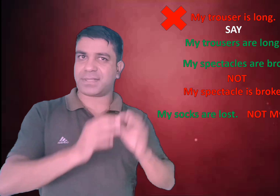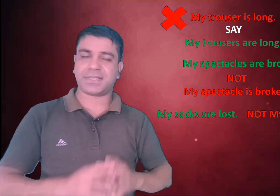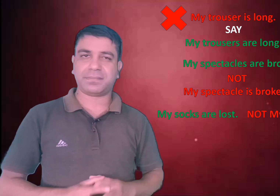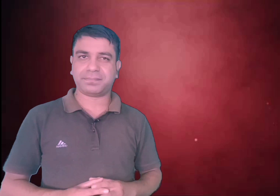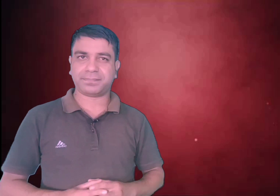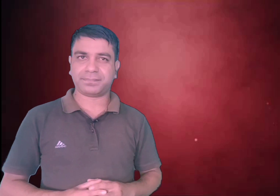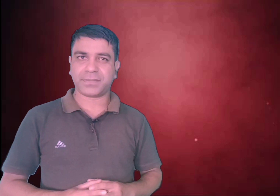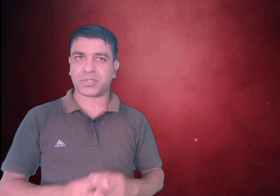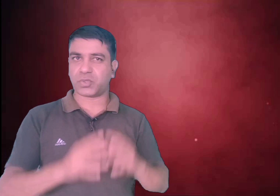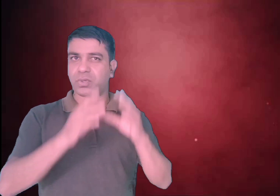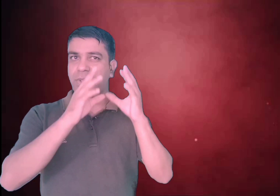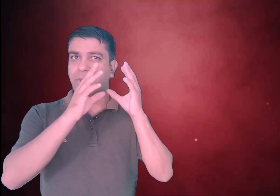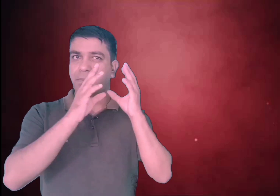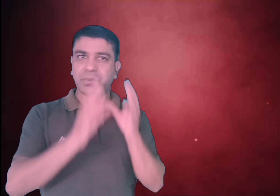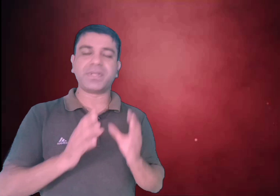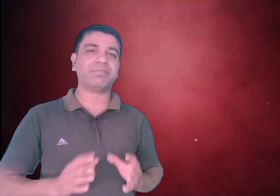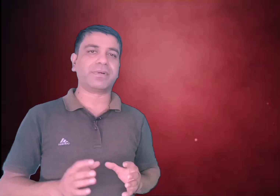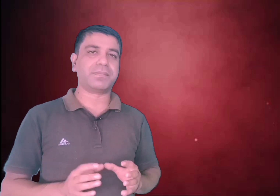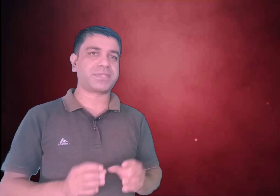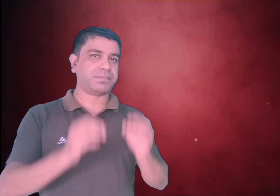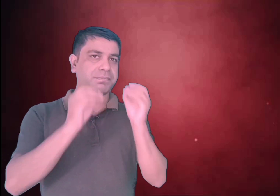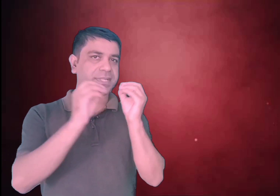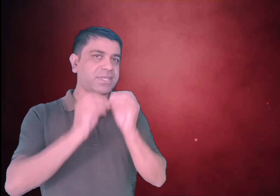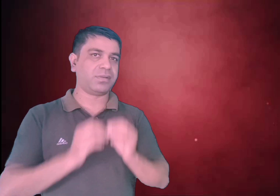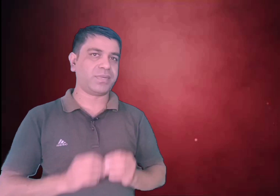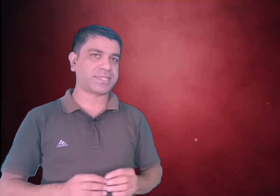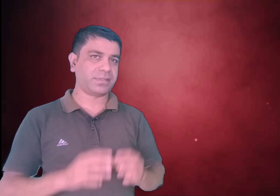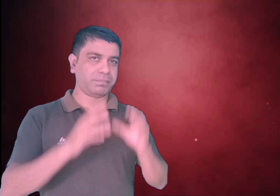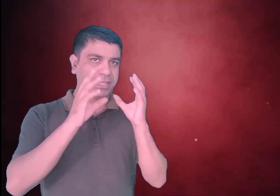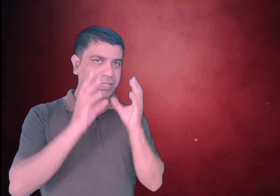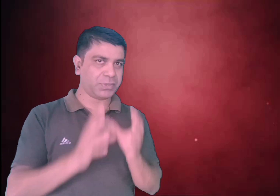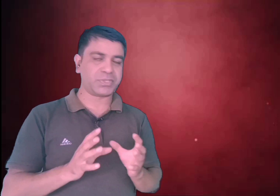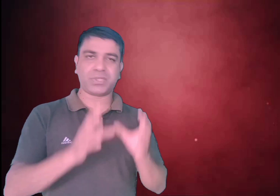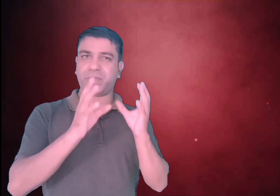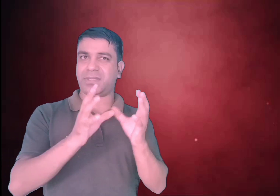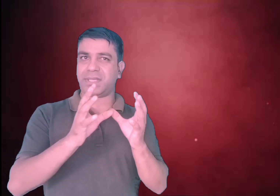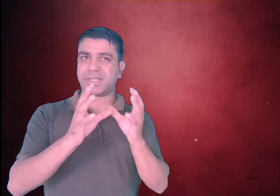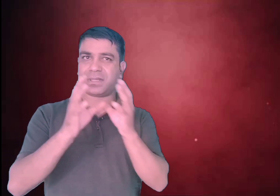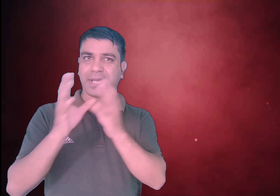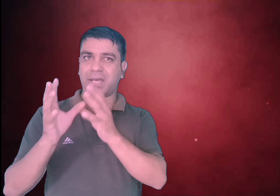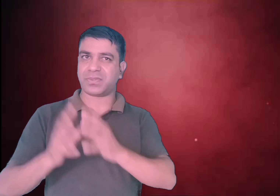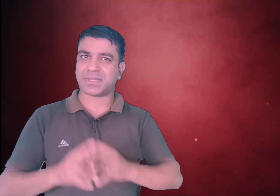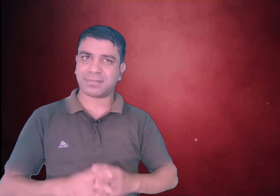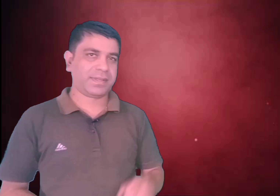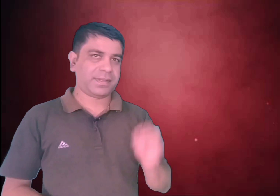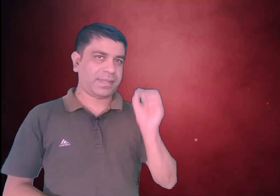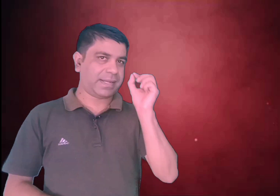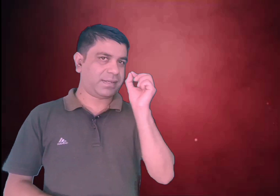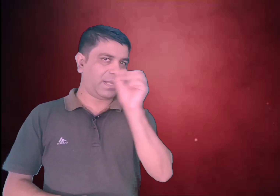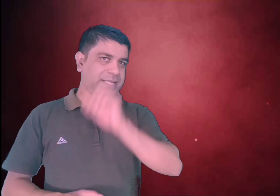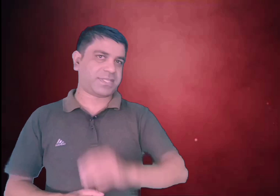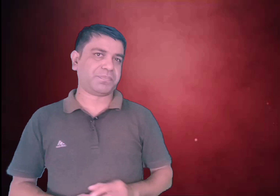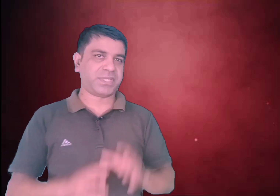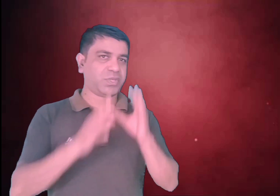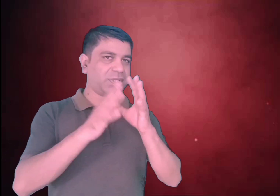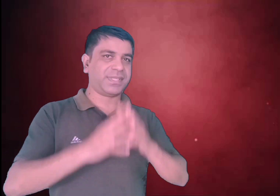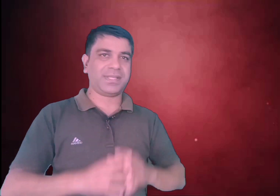pairs. So, plural verbs must always be used with these nouns. And last but not the